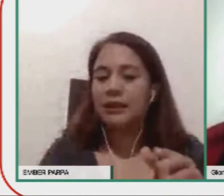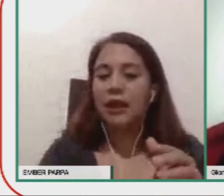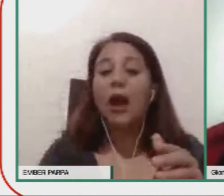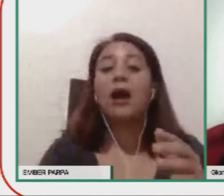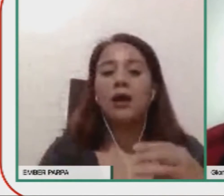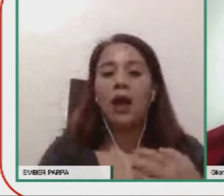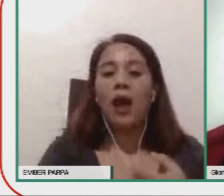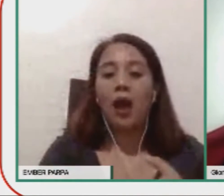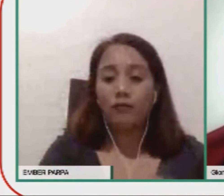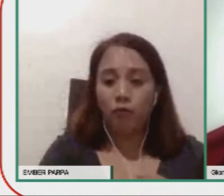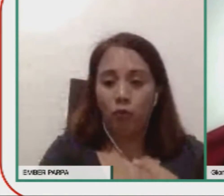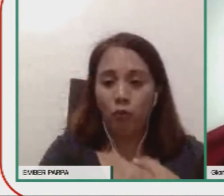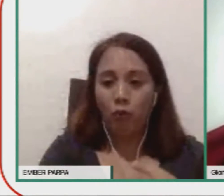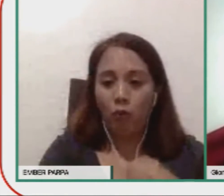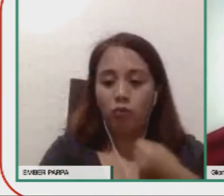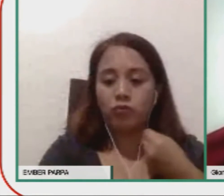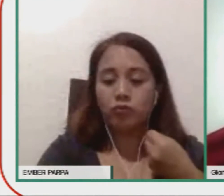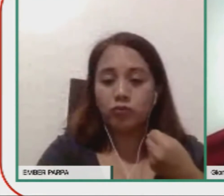and he